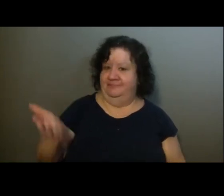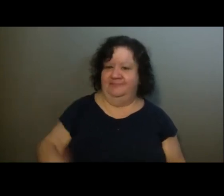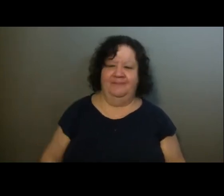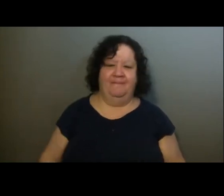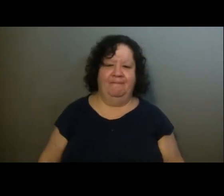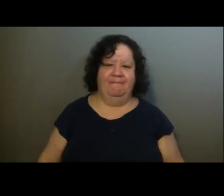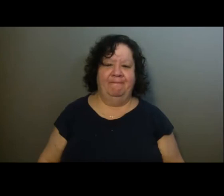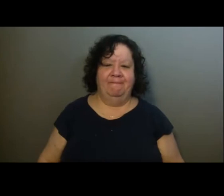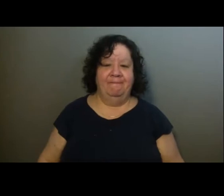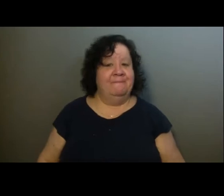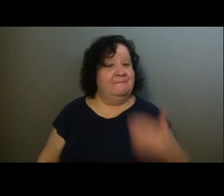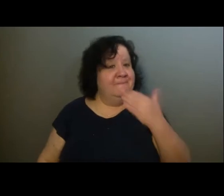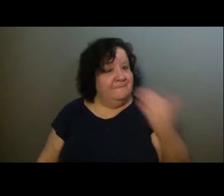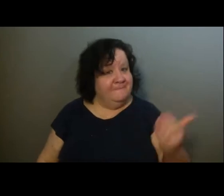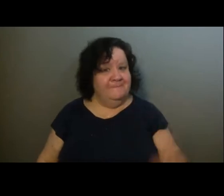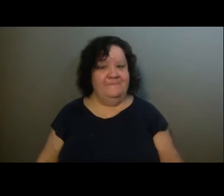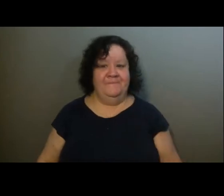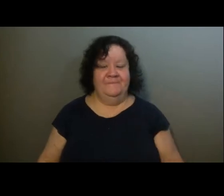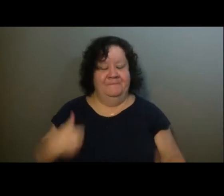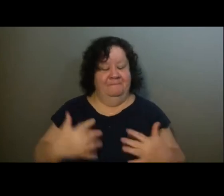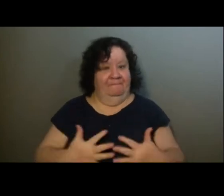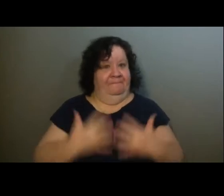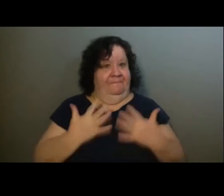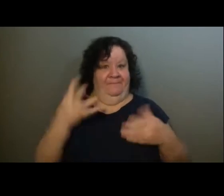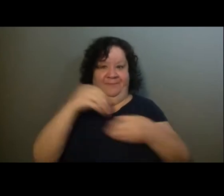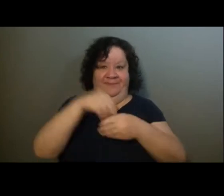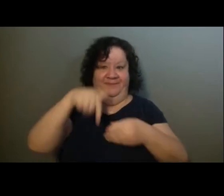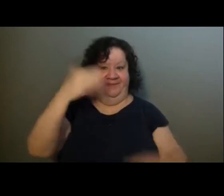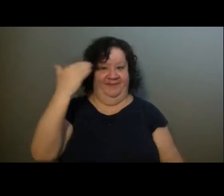and share some of our research work in this particular space.